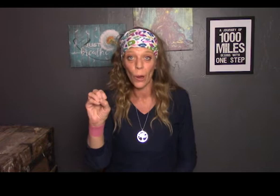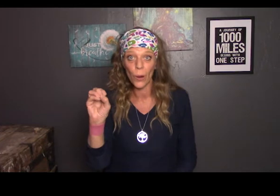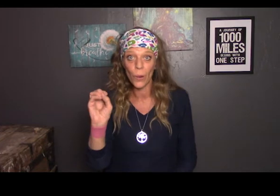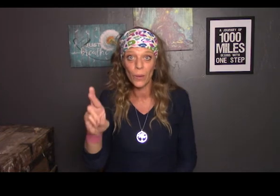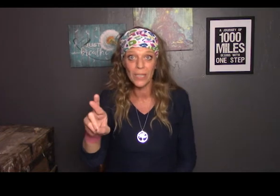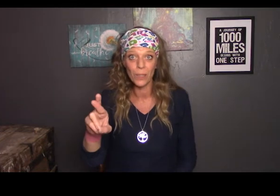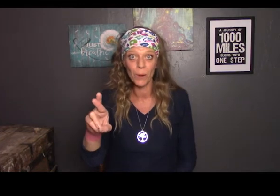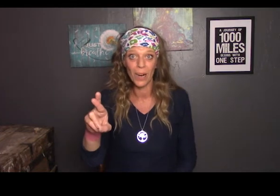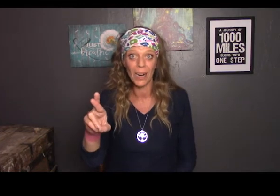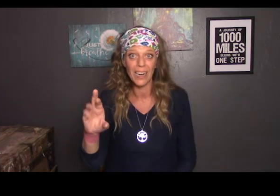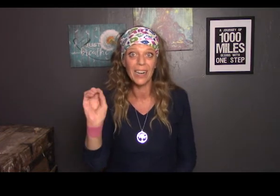O to R,